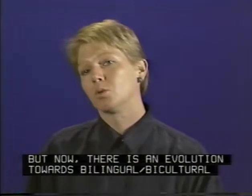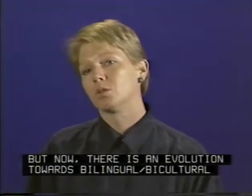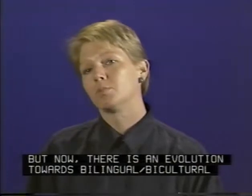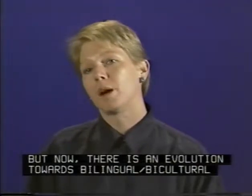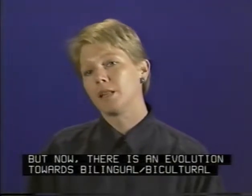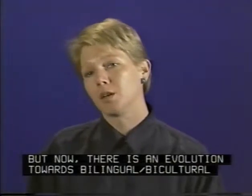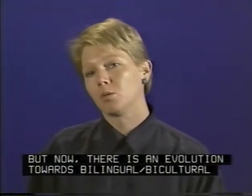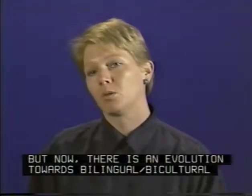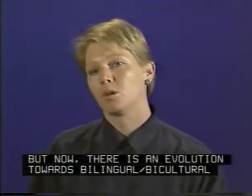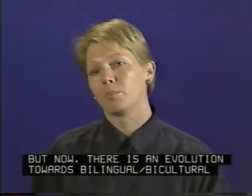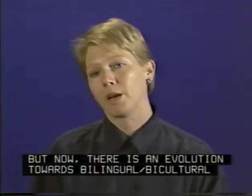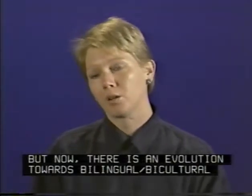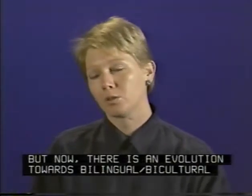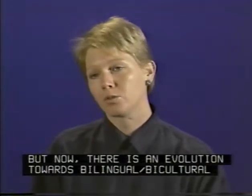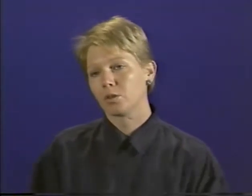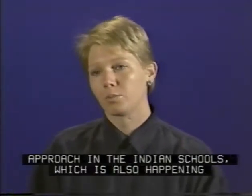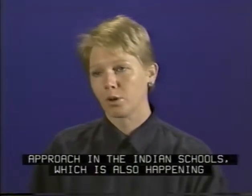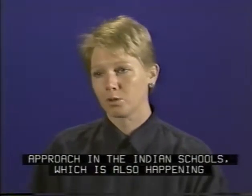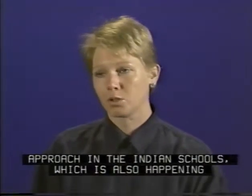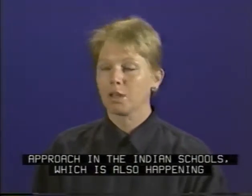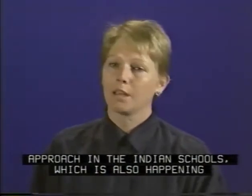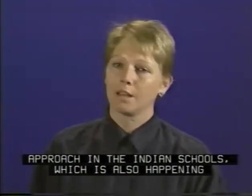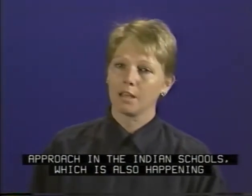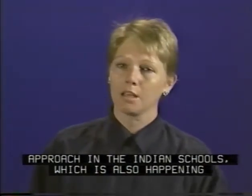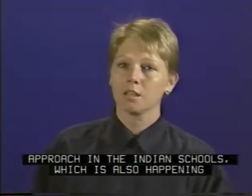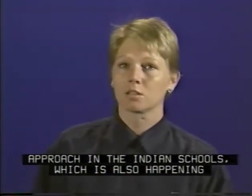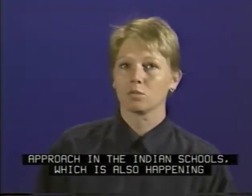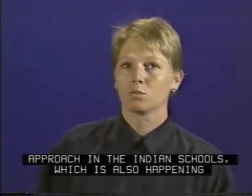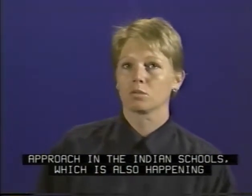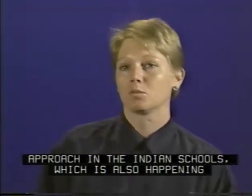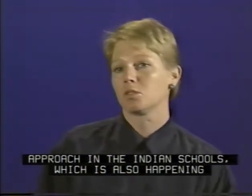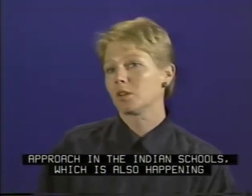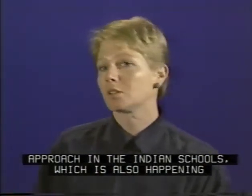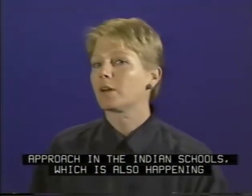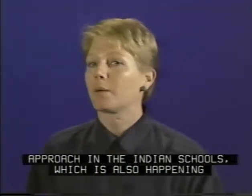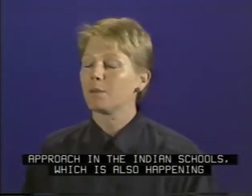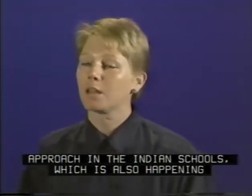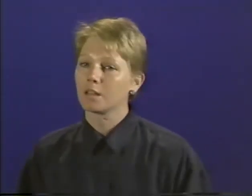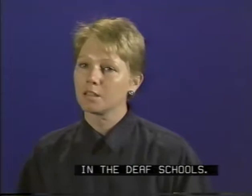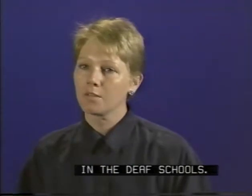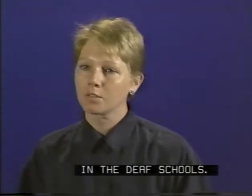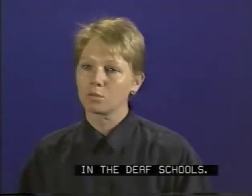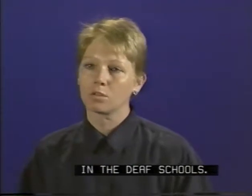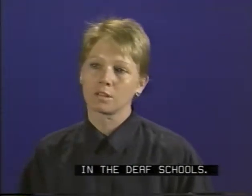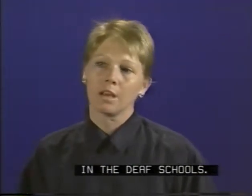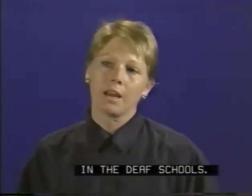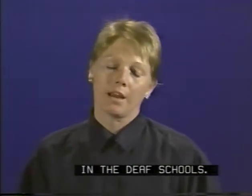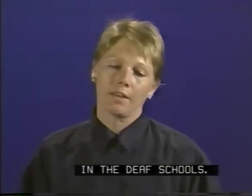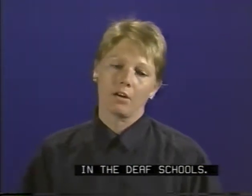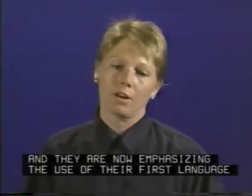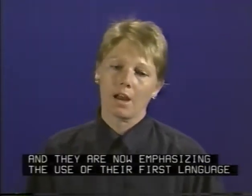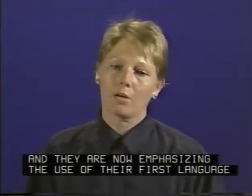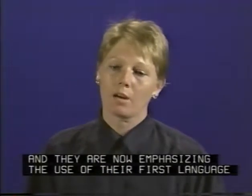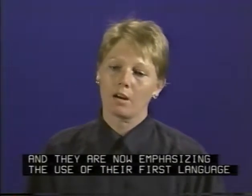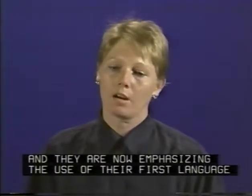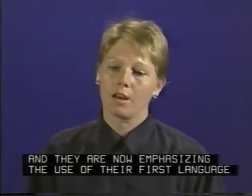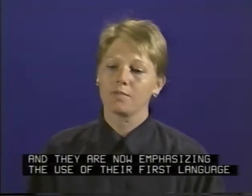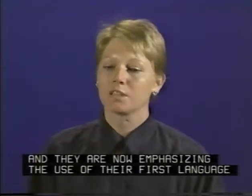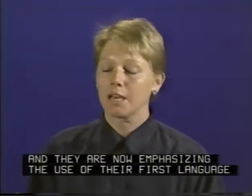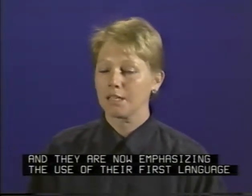towards bilingual, bicultural approach in the Indian schools, which is also happening in the deaf schools, and they are now